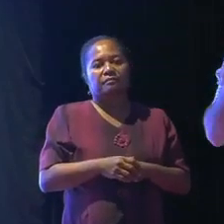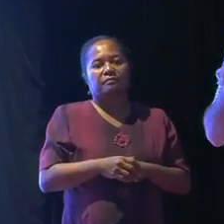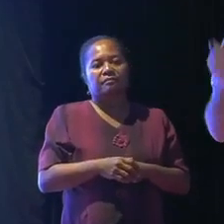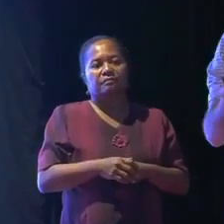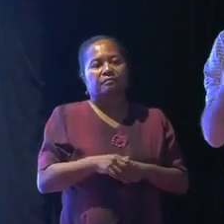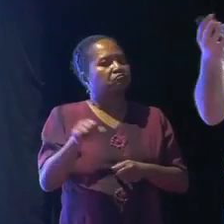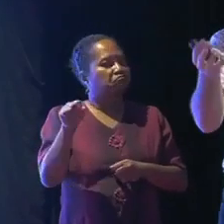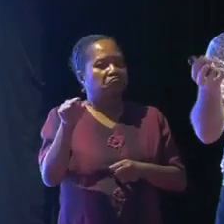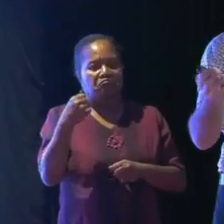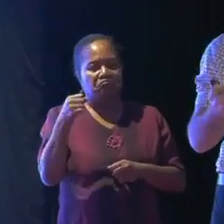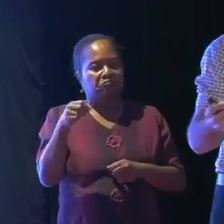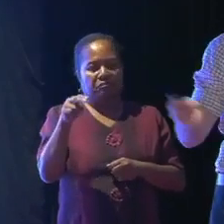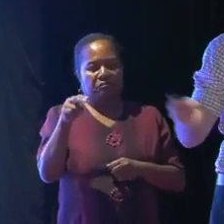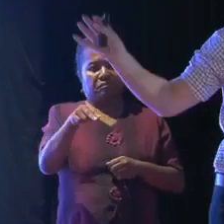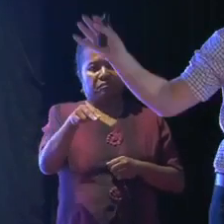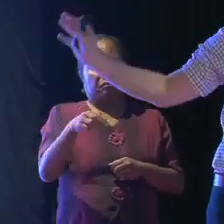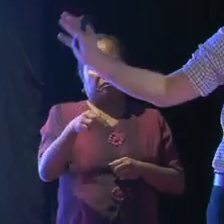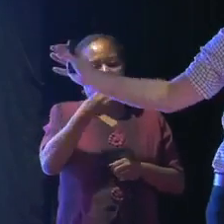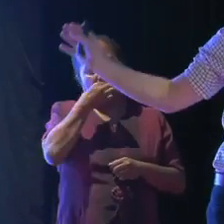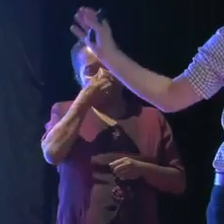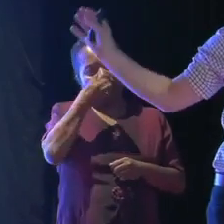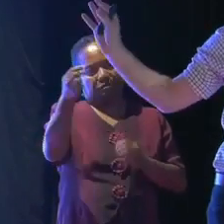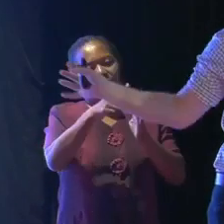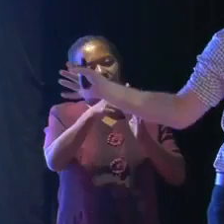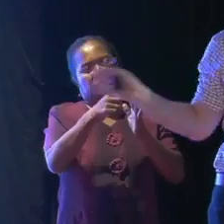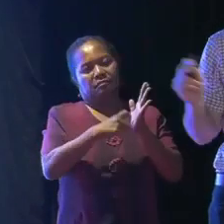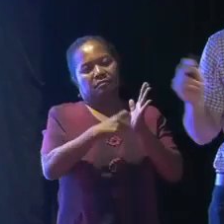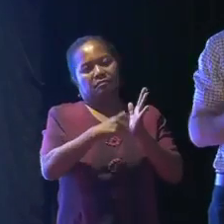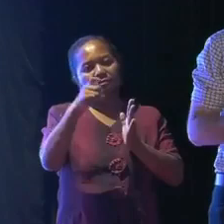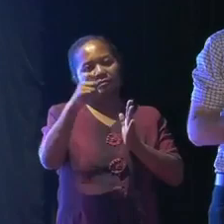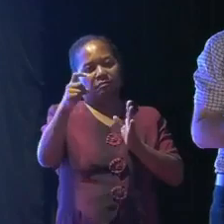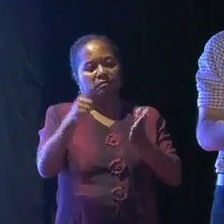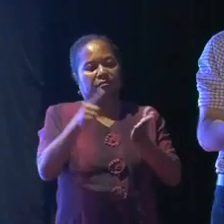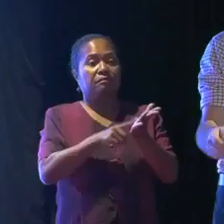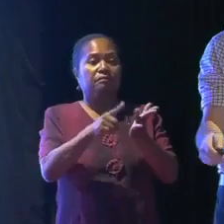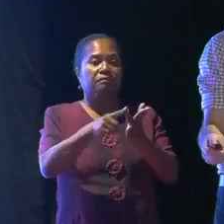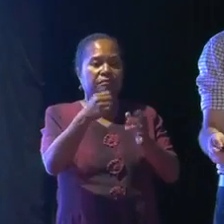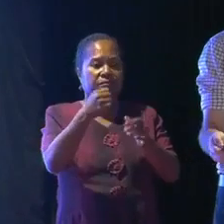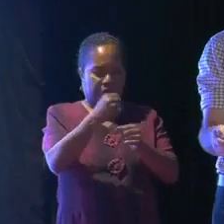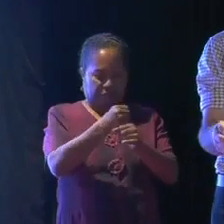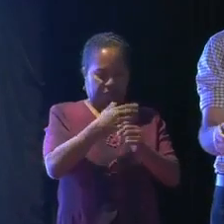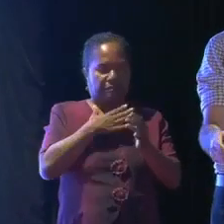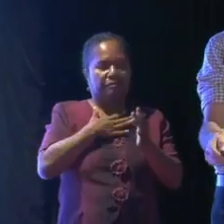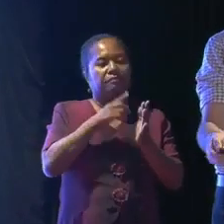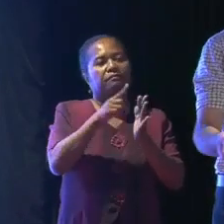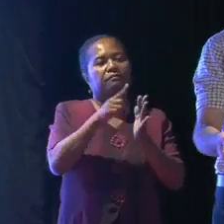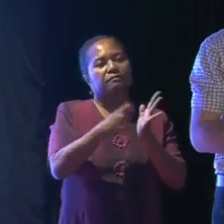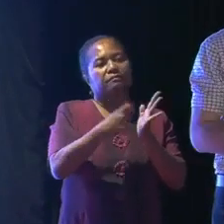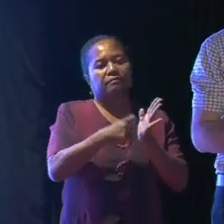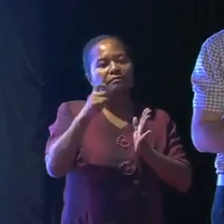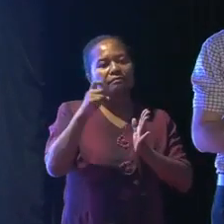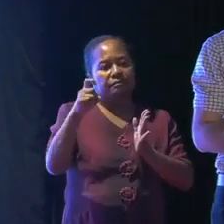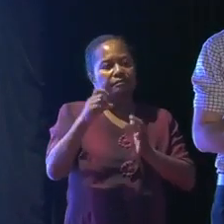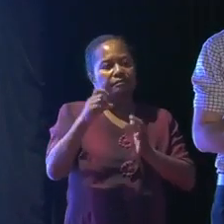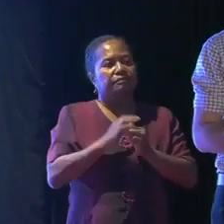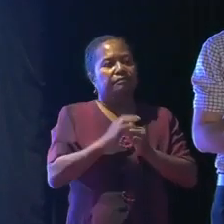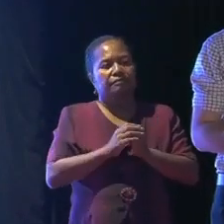You don't even need to go back and ask IRC. You can actually log into your MyIRC account and re-download that.